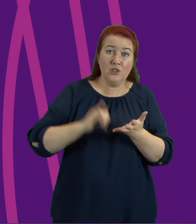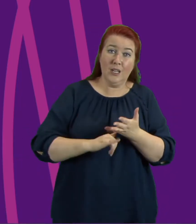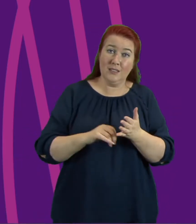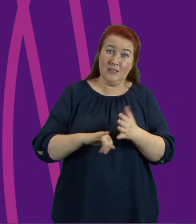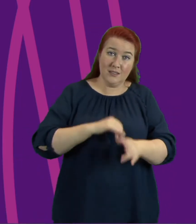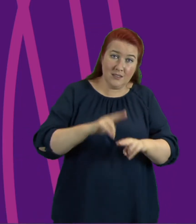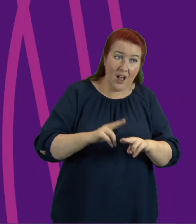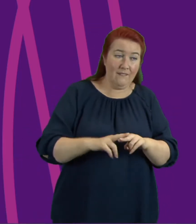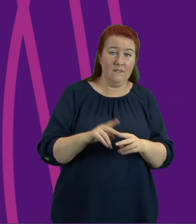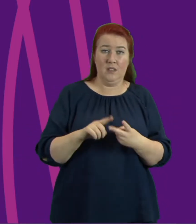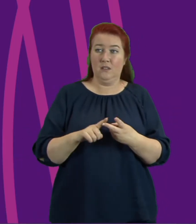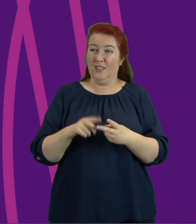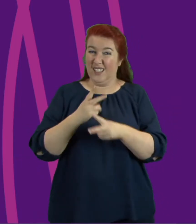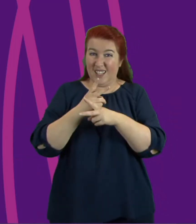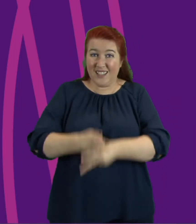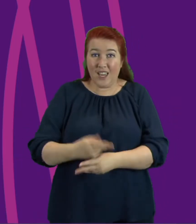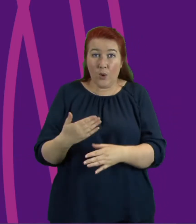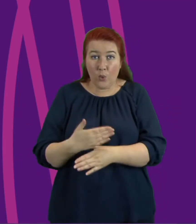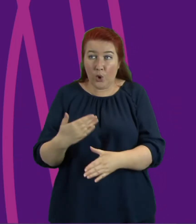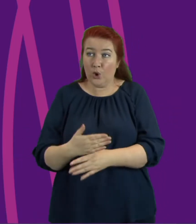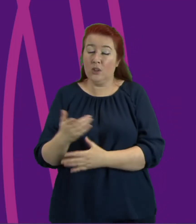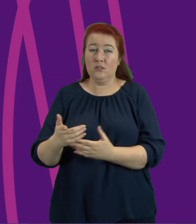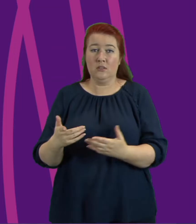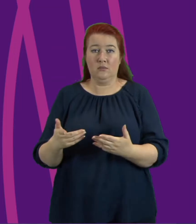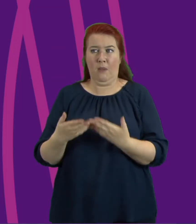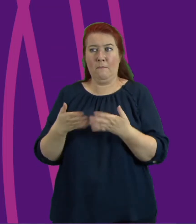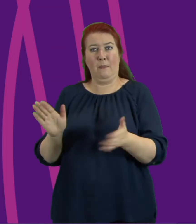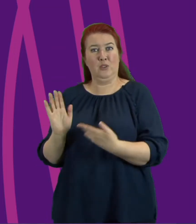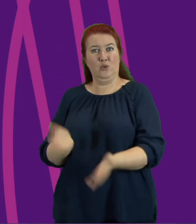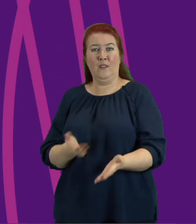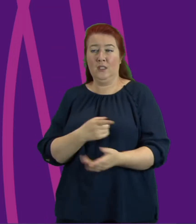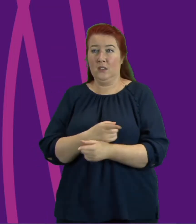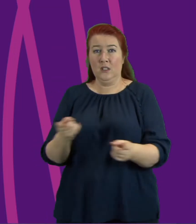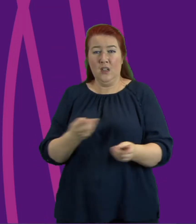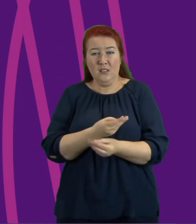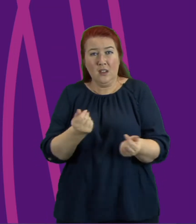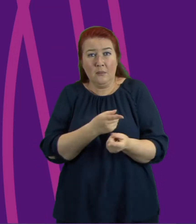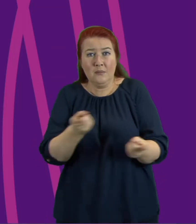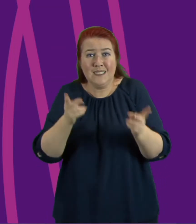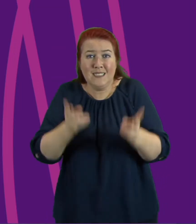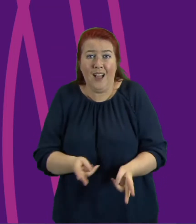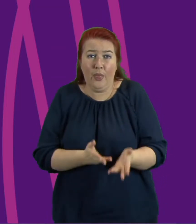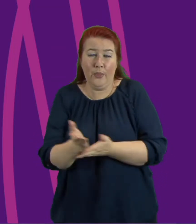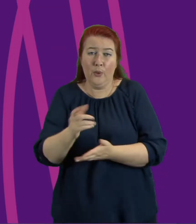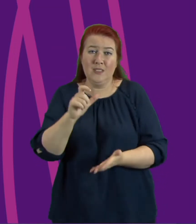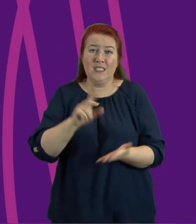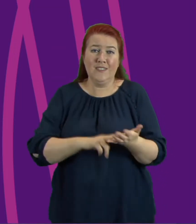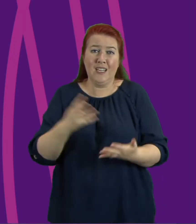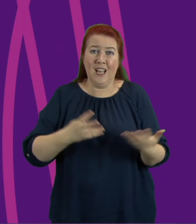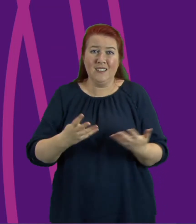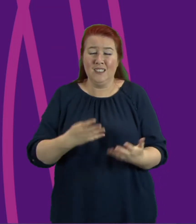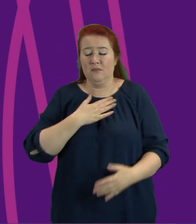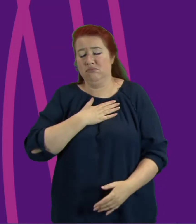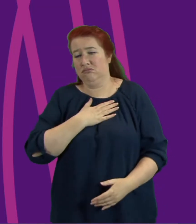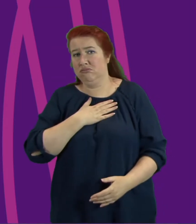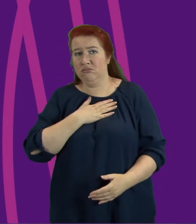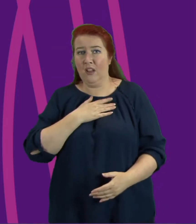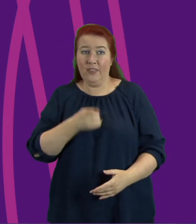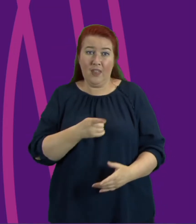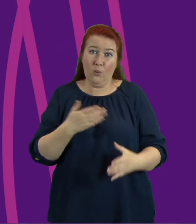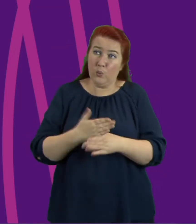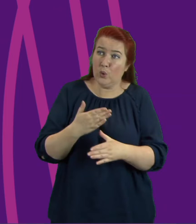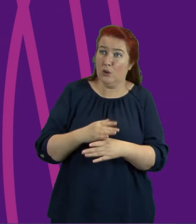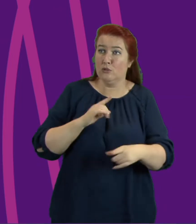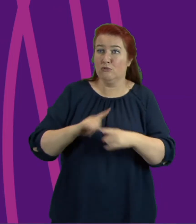sector and other public service workers have lost their lives to COVID-19 in trying to protect others.